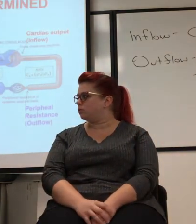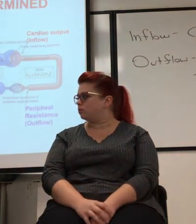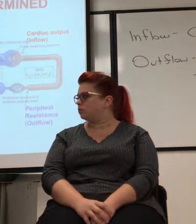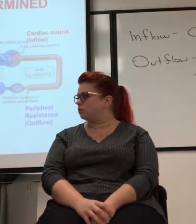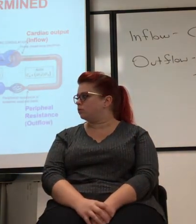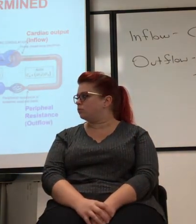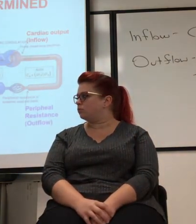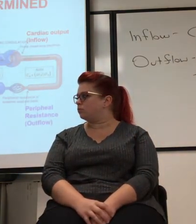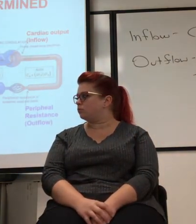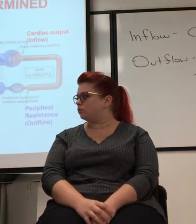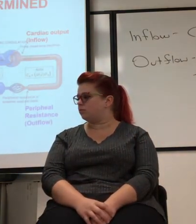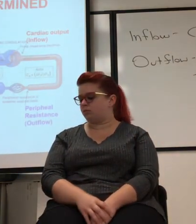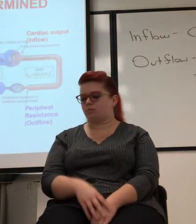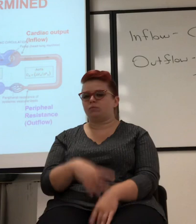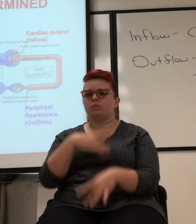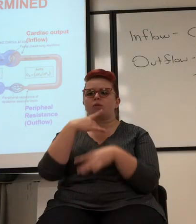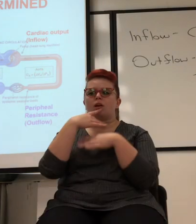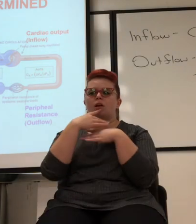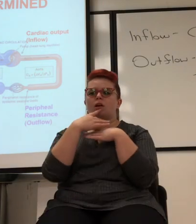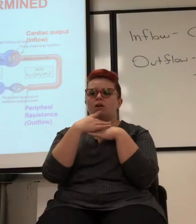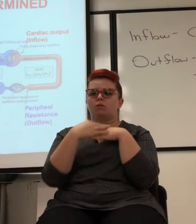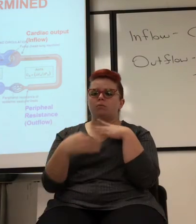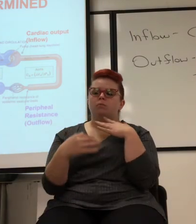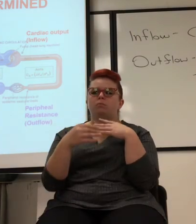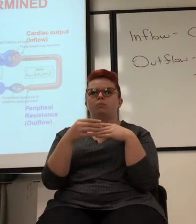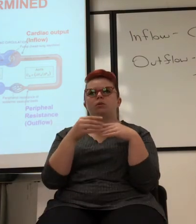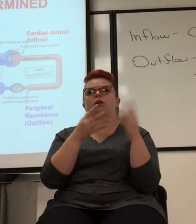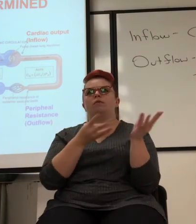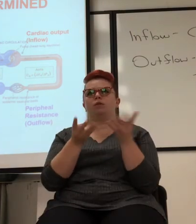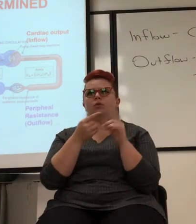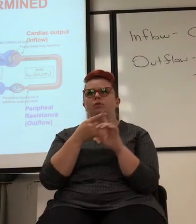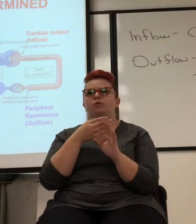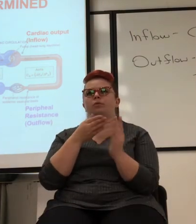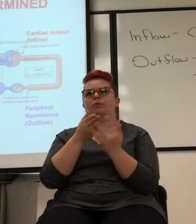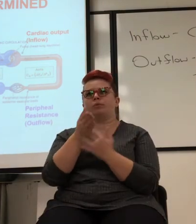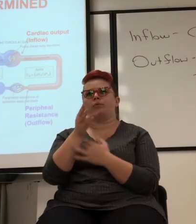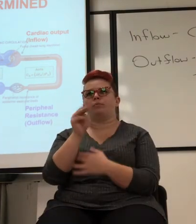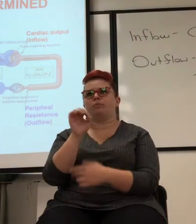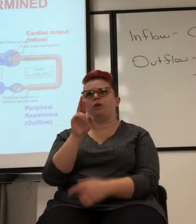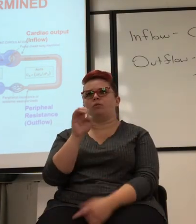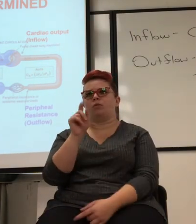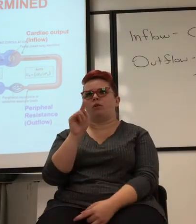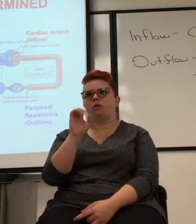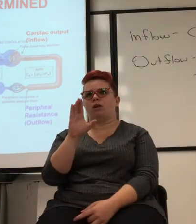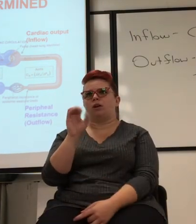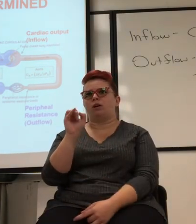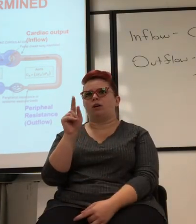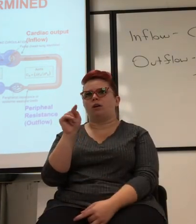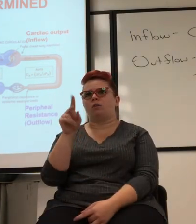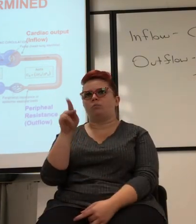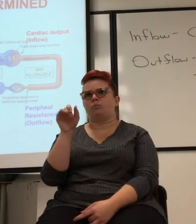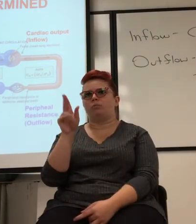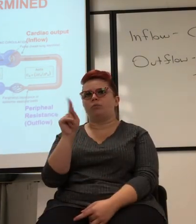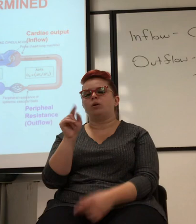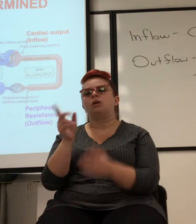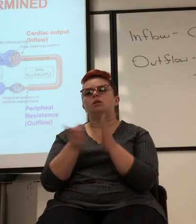So, blood flow is determined by cardiac output. Already got that. Now, sometimes in physics, flow is